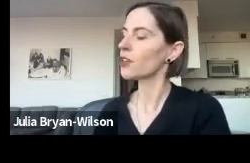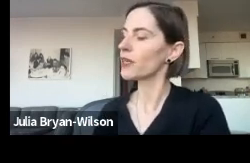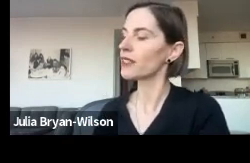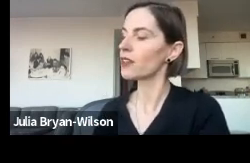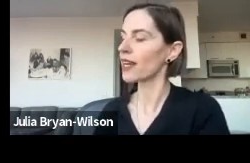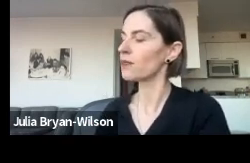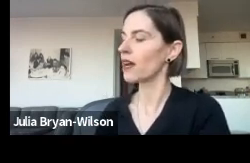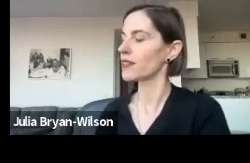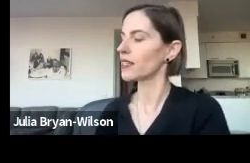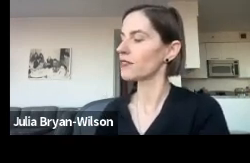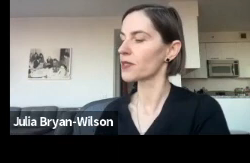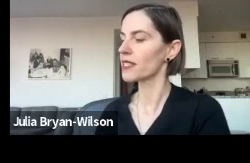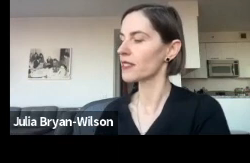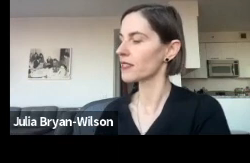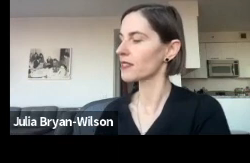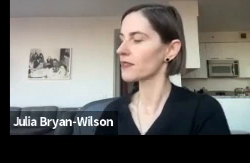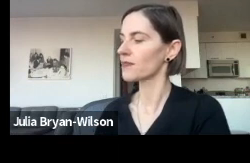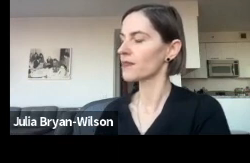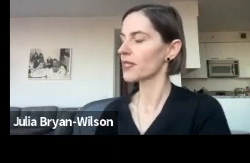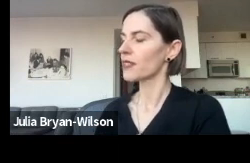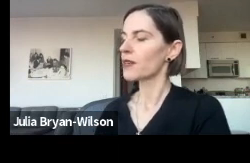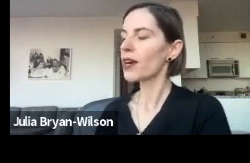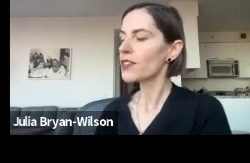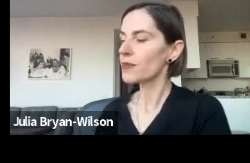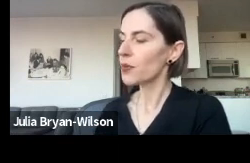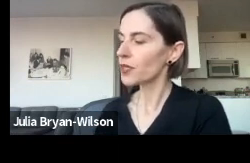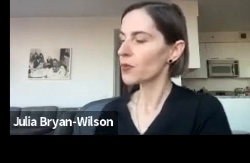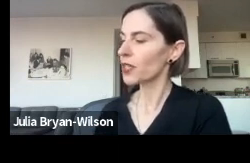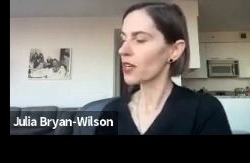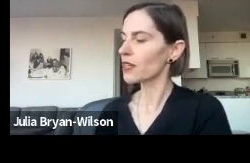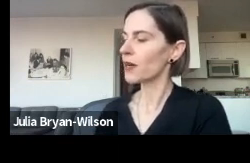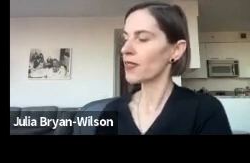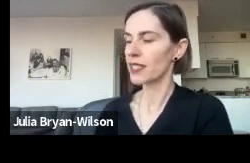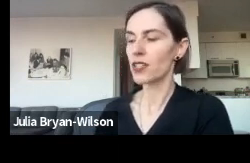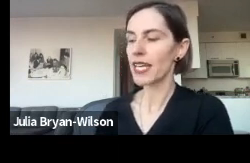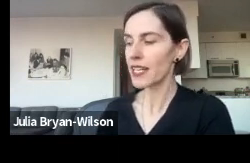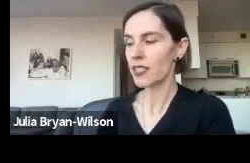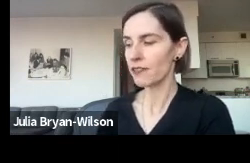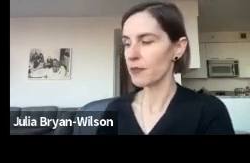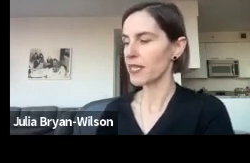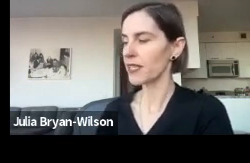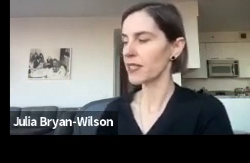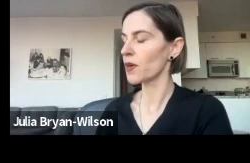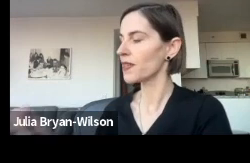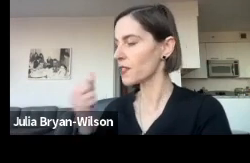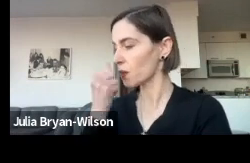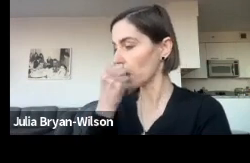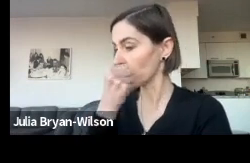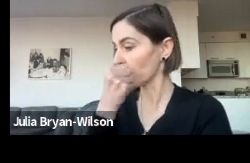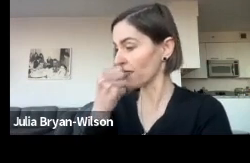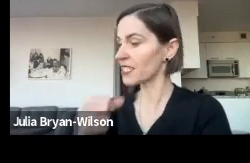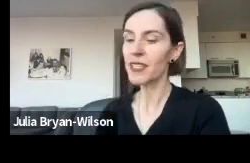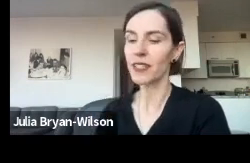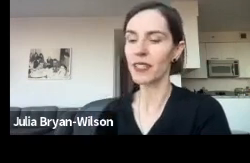even foment a radical politics of resistance. Parker's important work talks about the inculcation of femininity within the